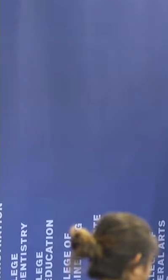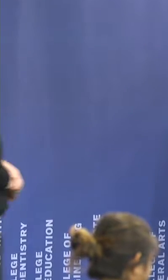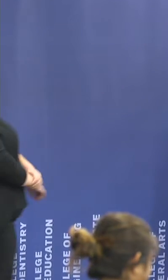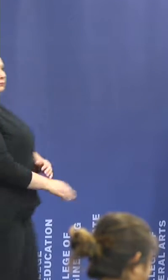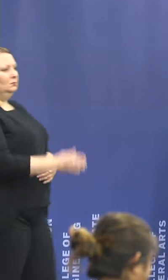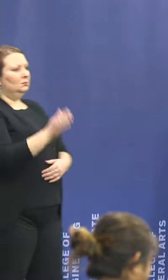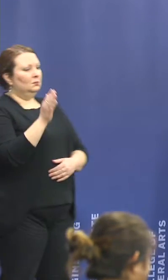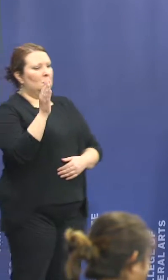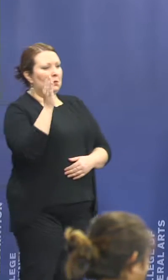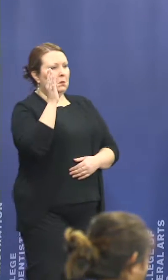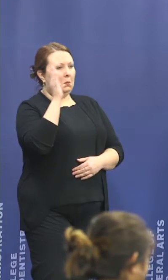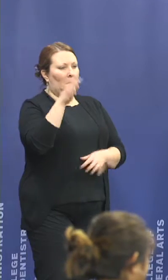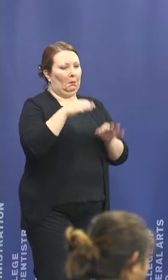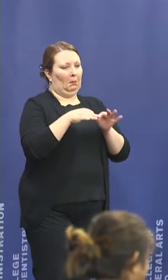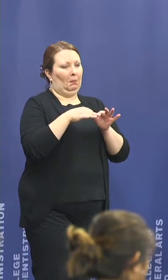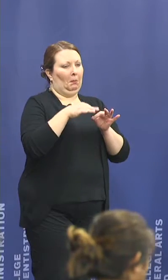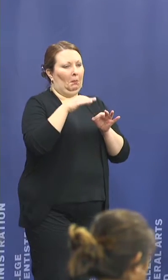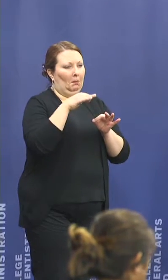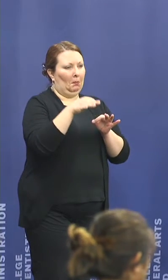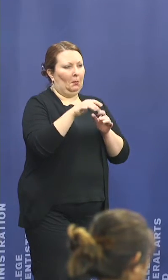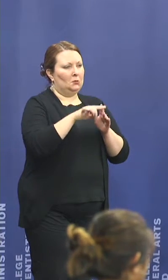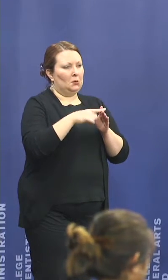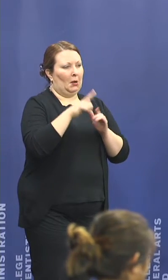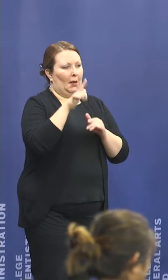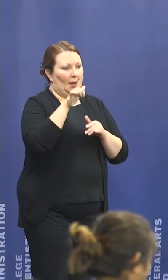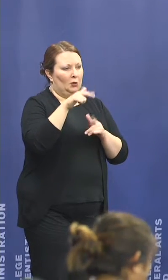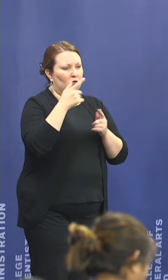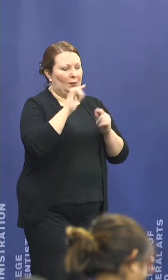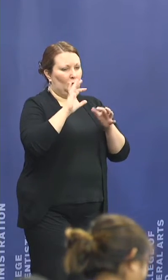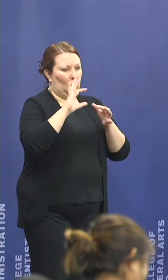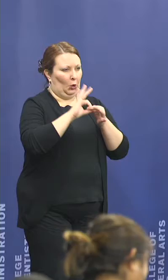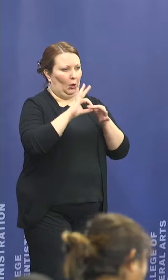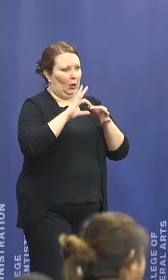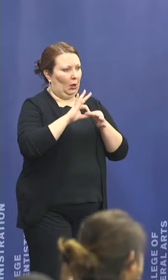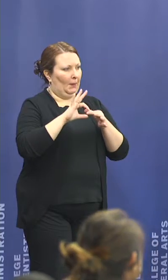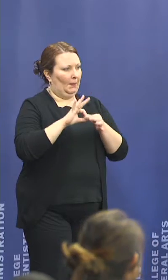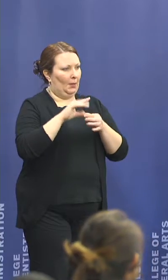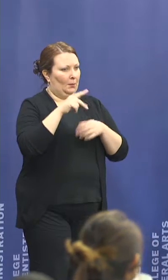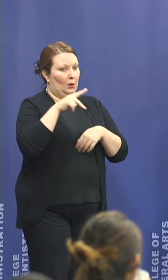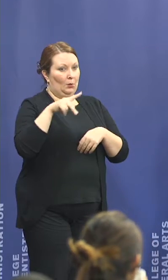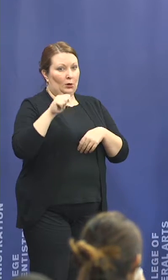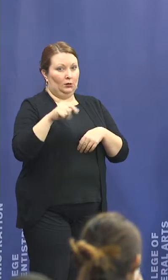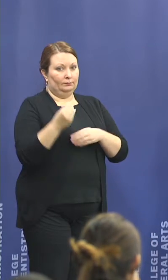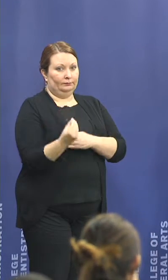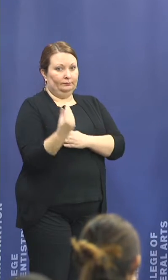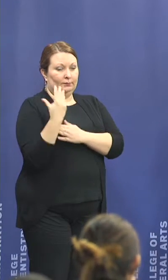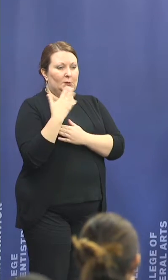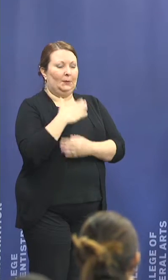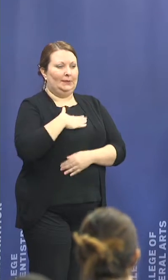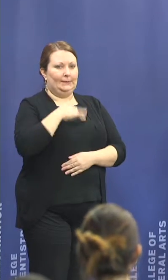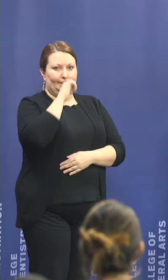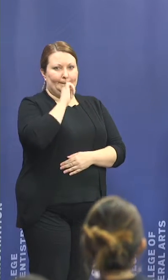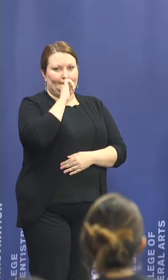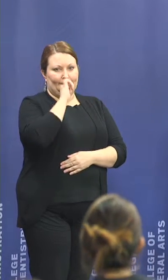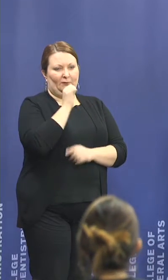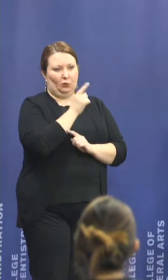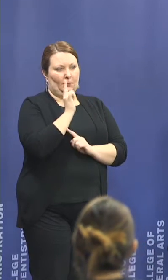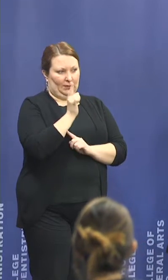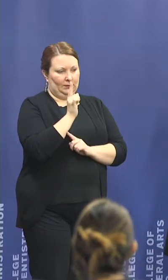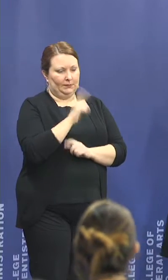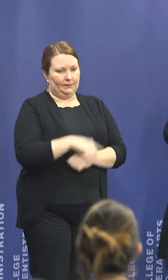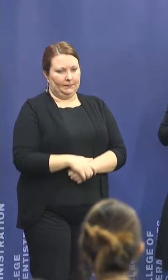We're going to get a little bit of a late start, just a couple more minutes. We're trying to hook up the PowerPoint, so just bear with us for a minute or two.